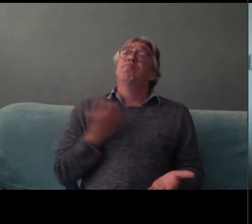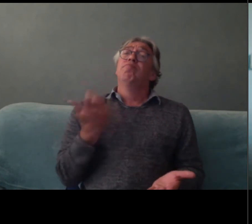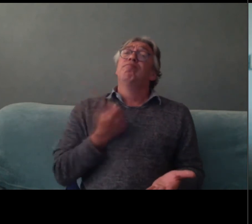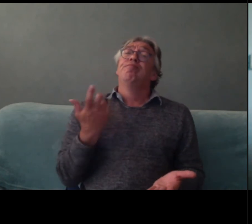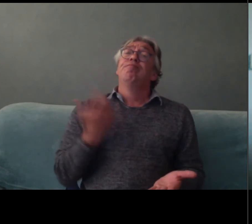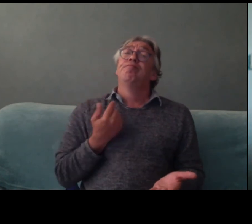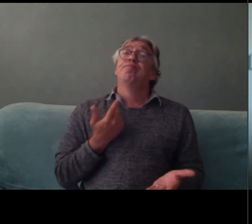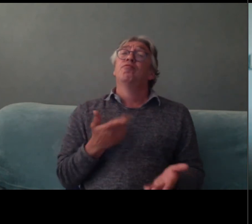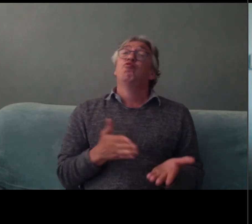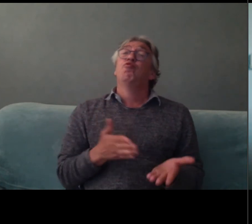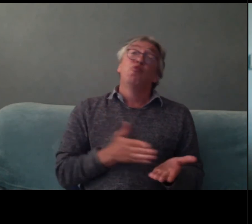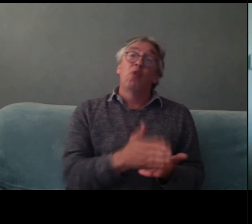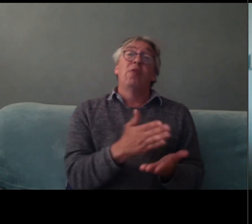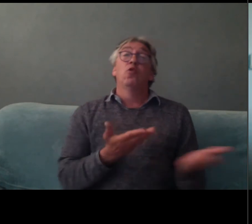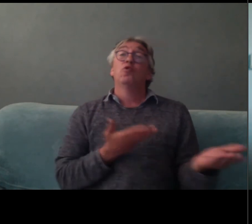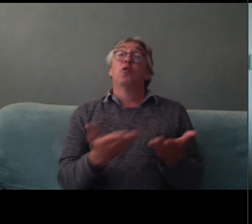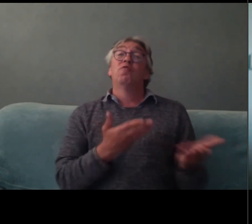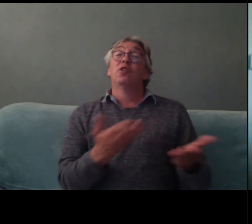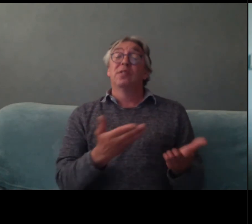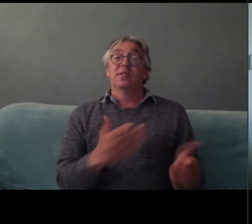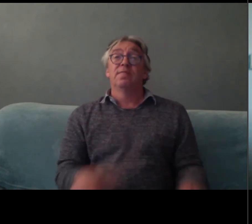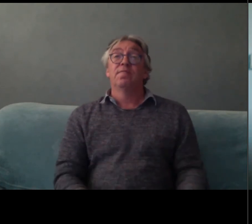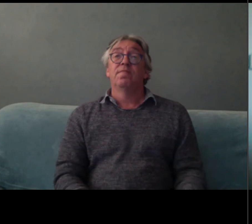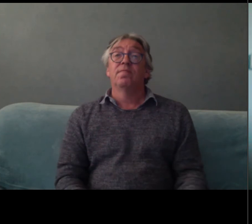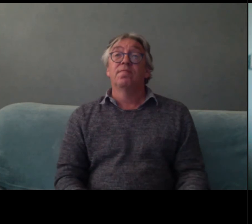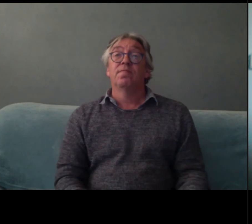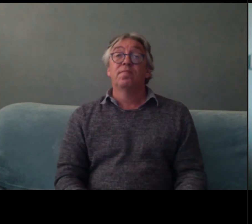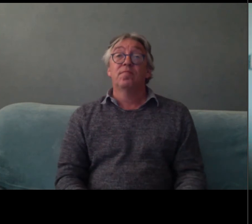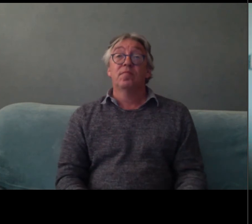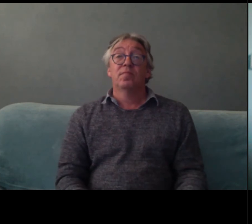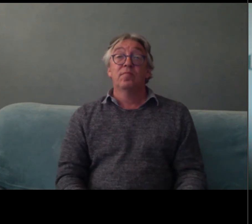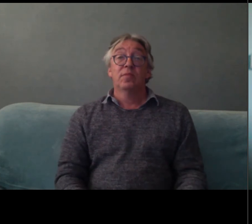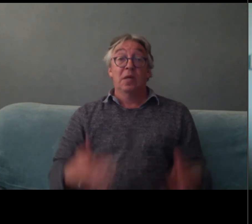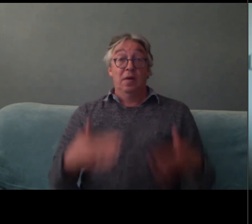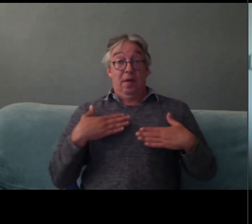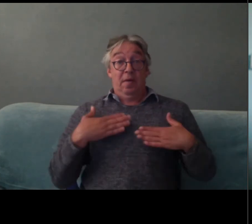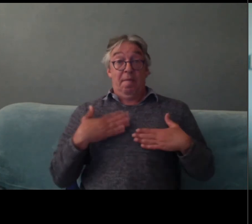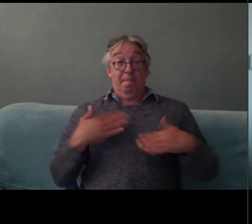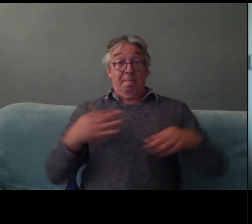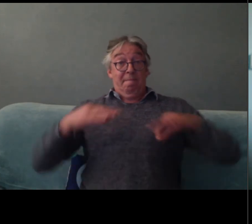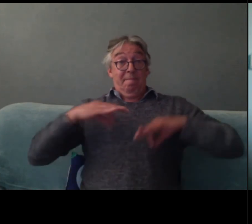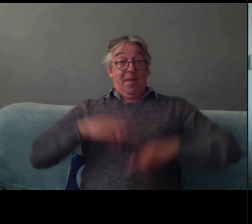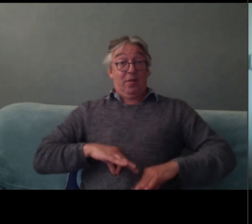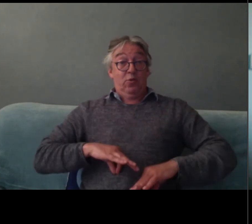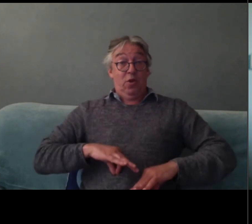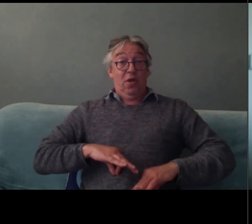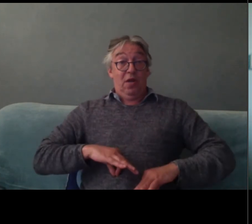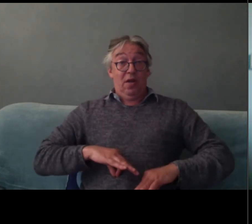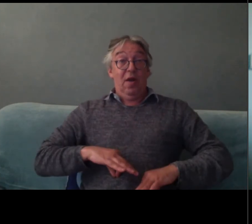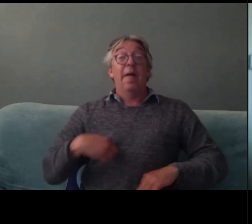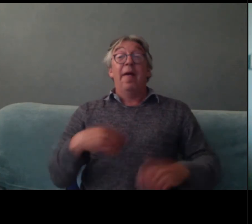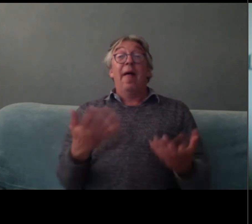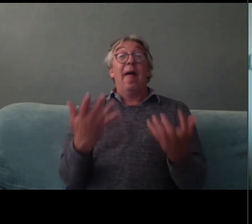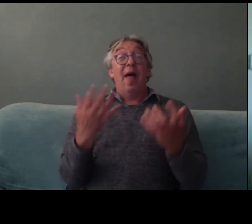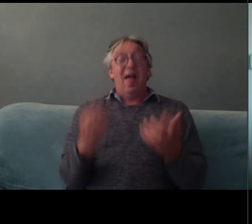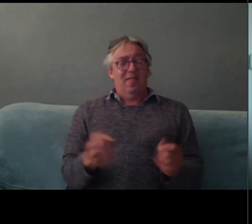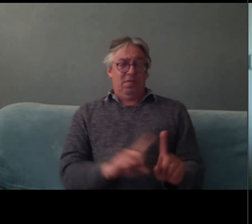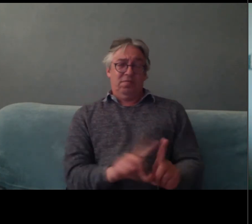Under the responsibility of my department and my ministry, there is a series of social benefits and